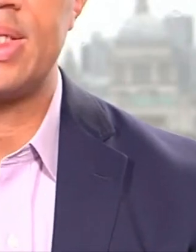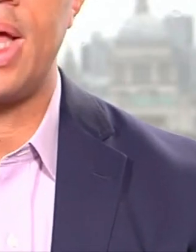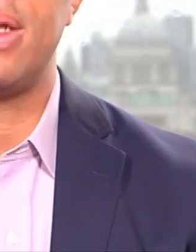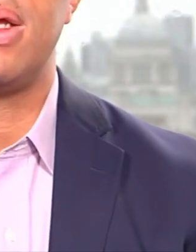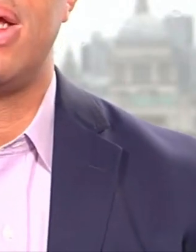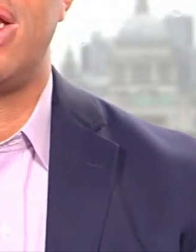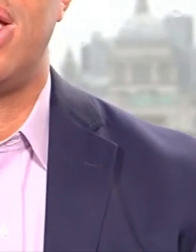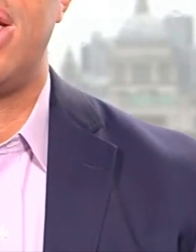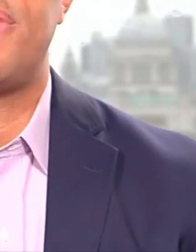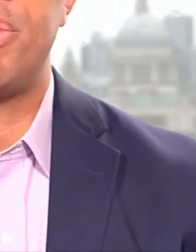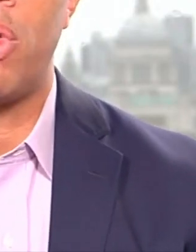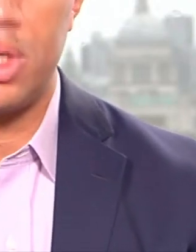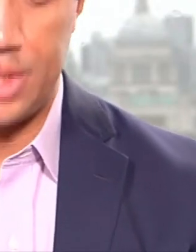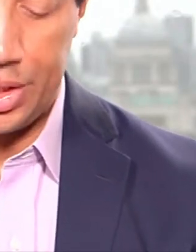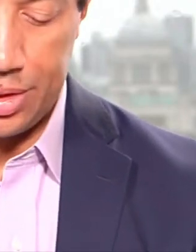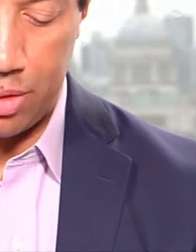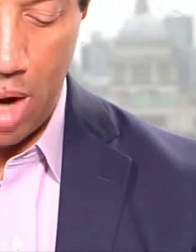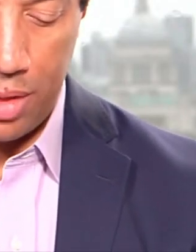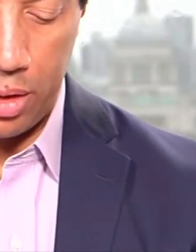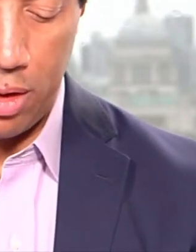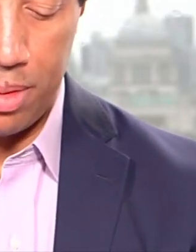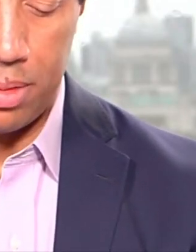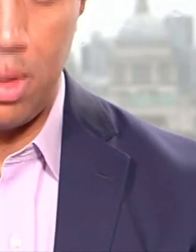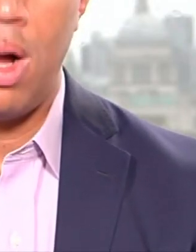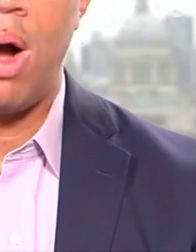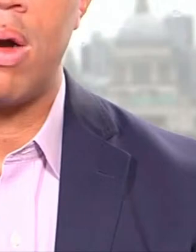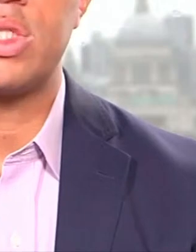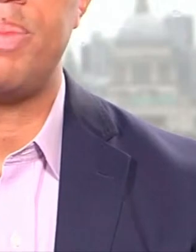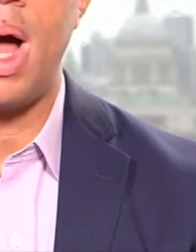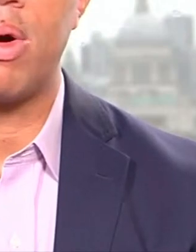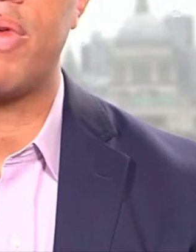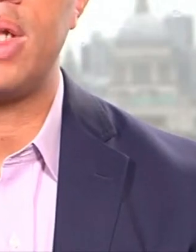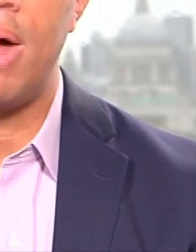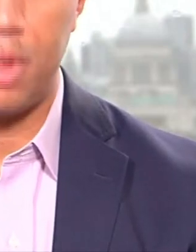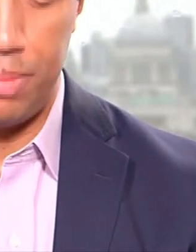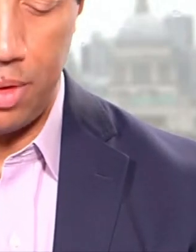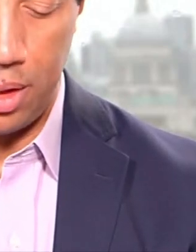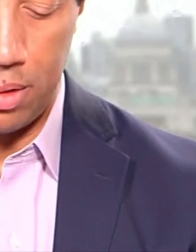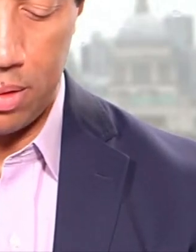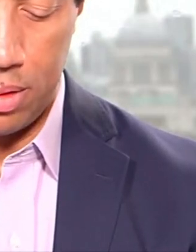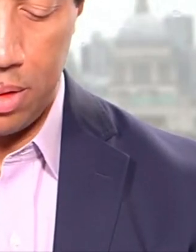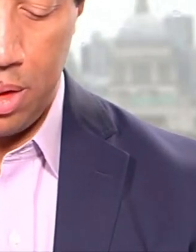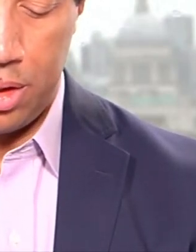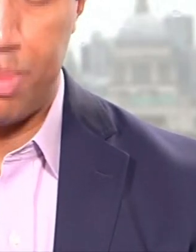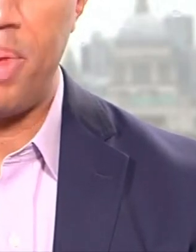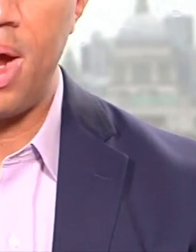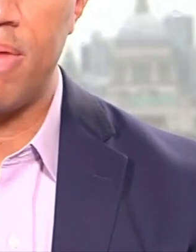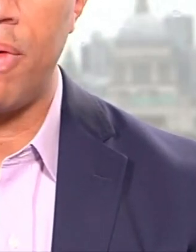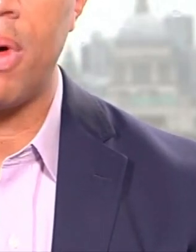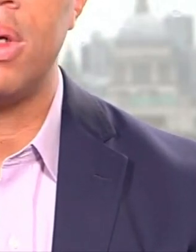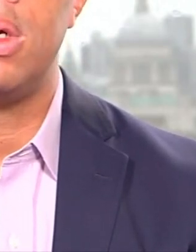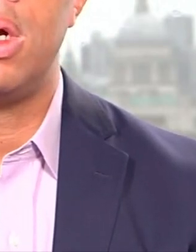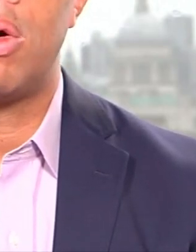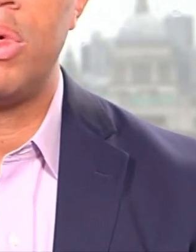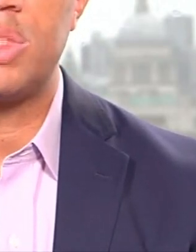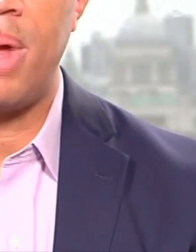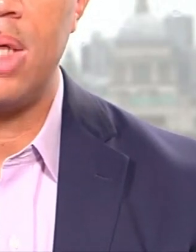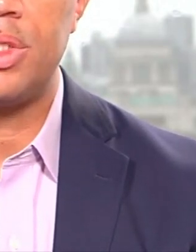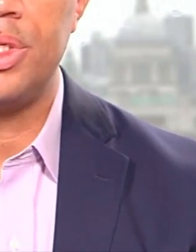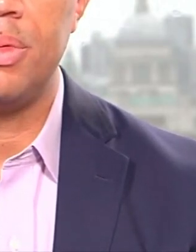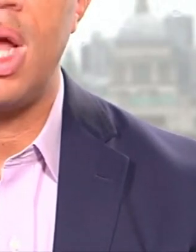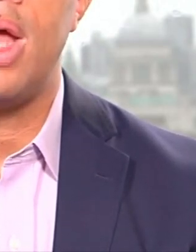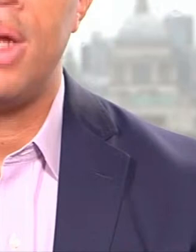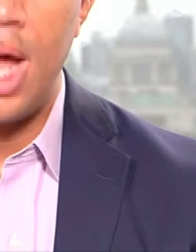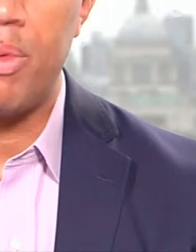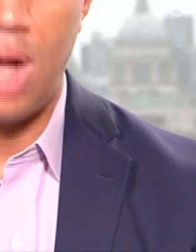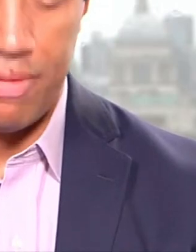And since then, it's helped organizations around the globe across the power of five businesses to prepare for, respond